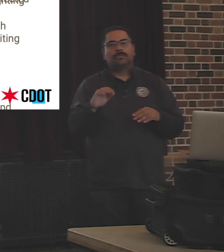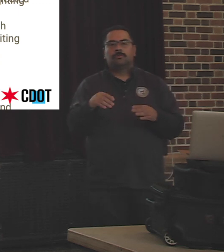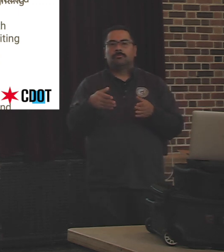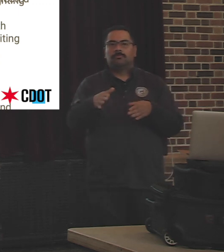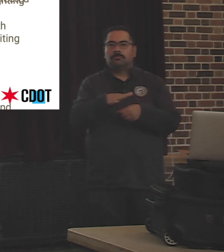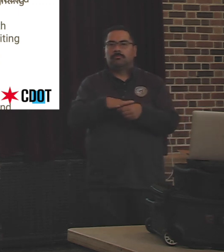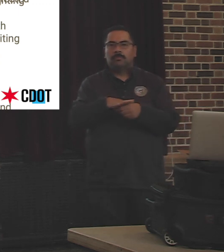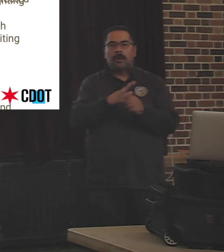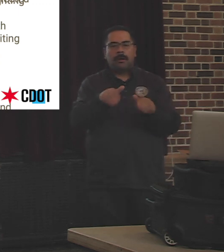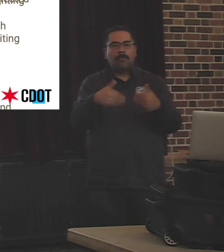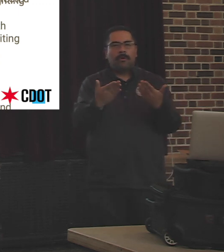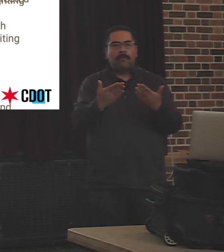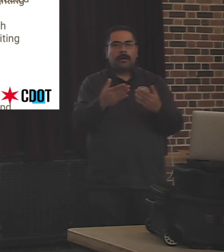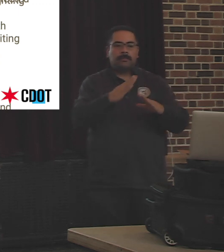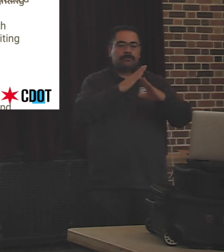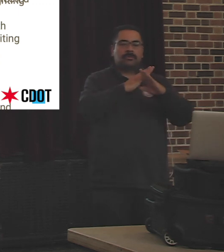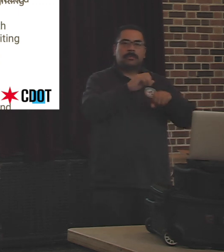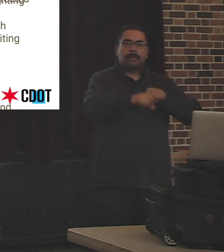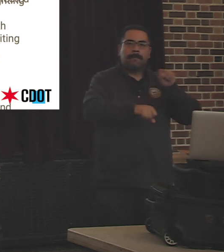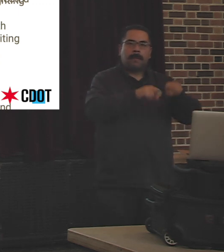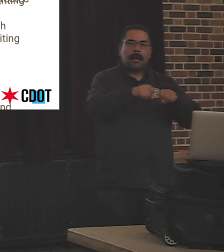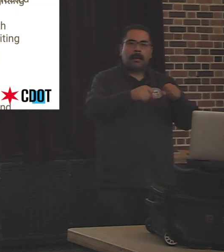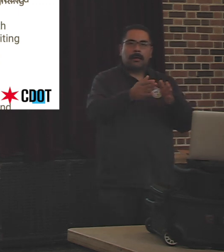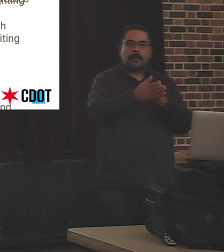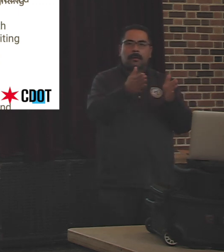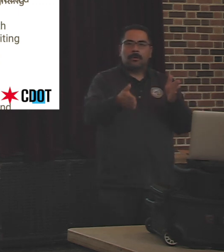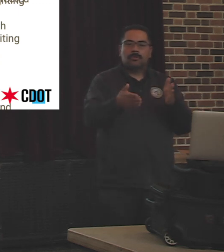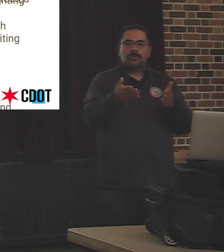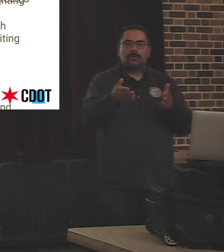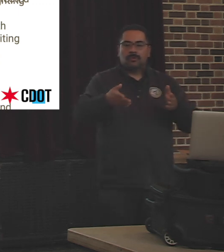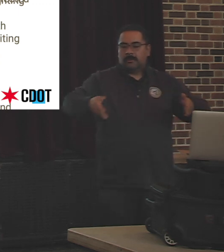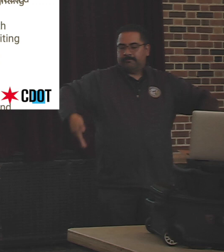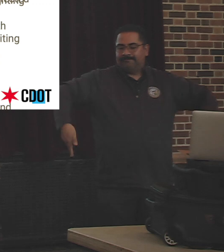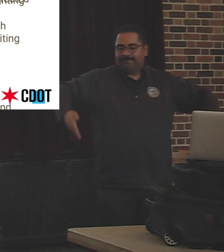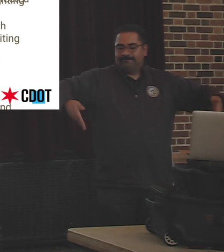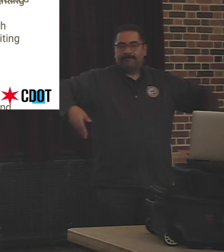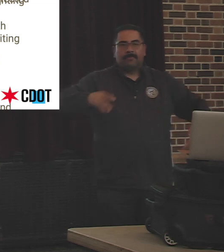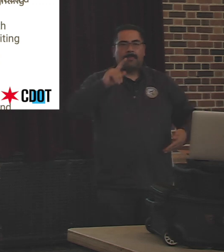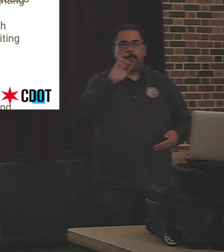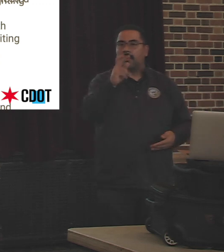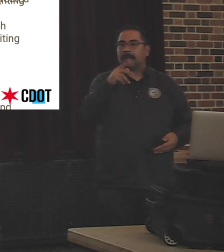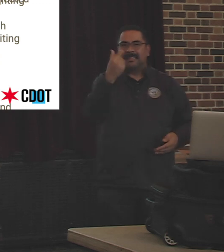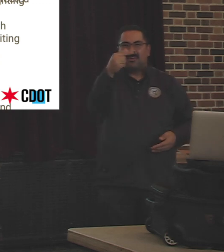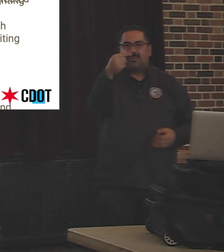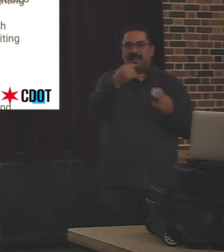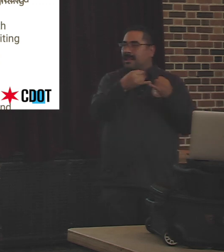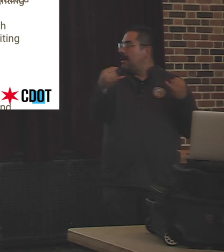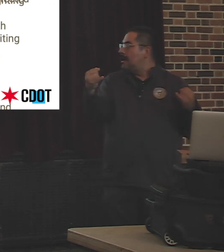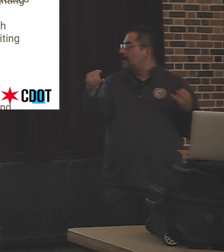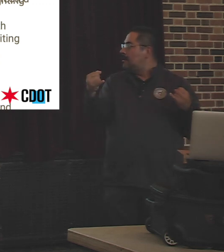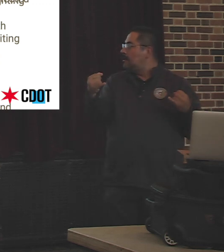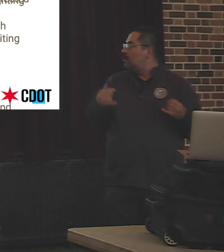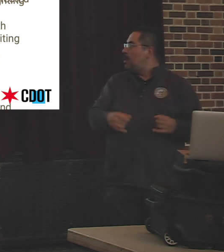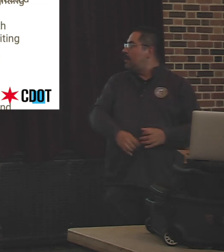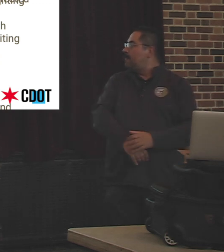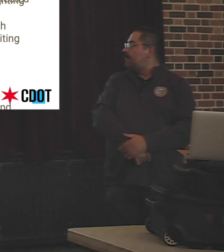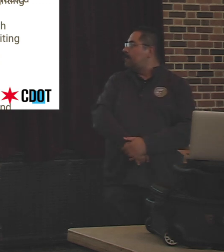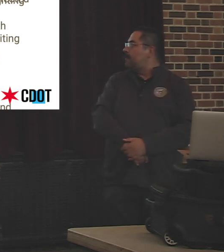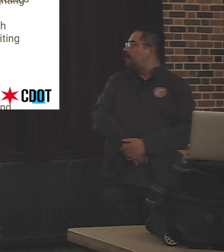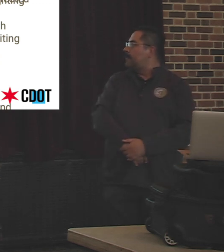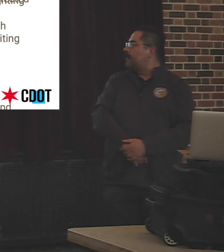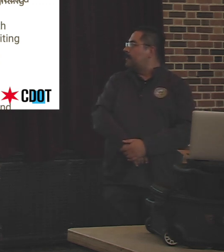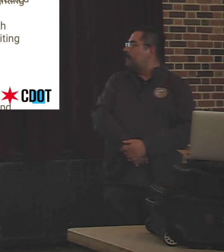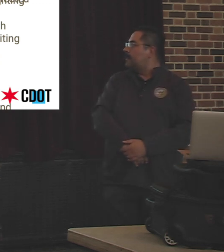And provides a protected bike lane adjacent to the service drive parking. So that's the green line. It's on the way. That's the green line you